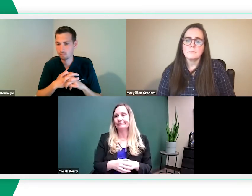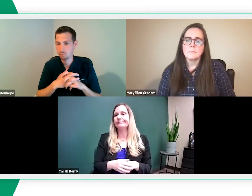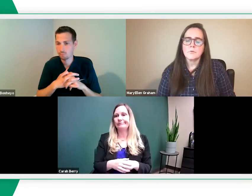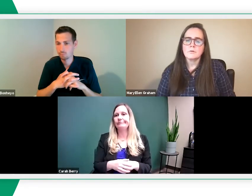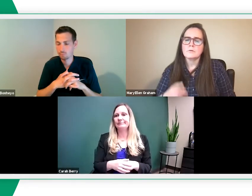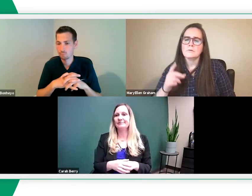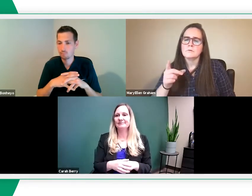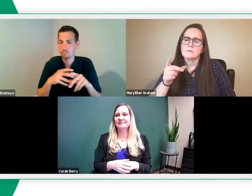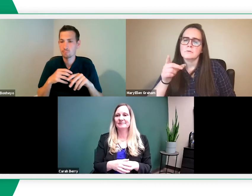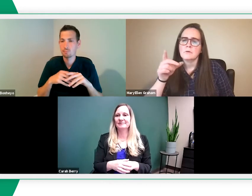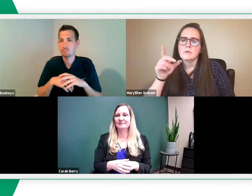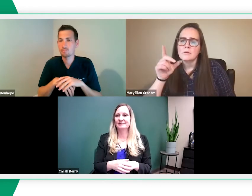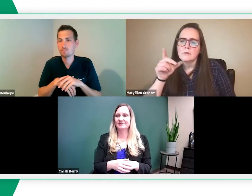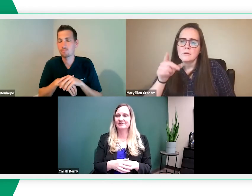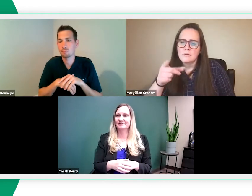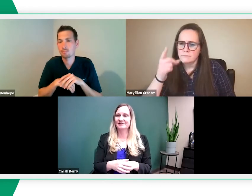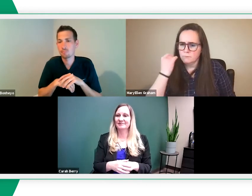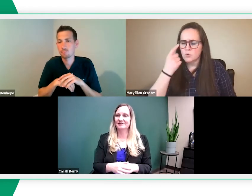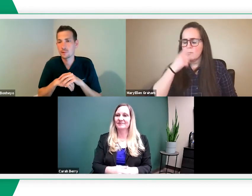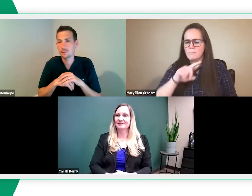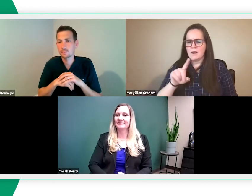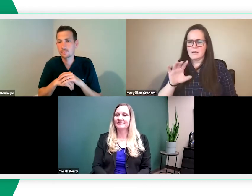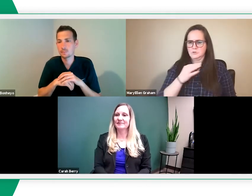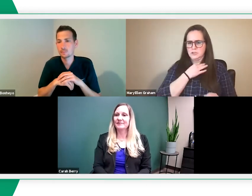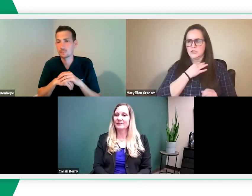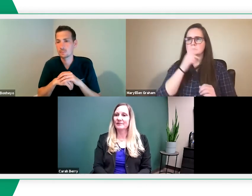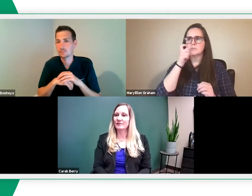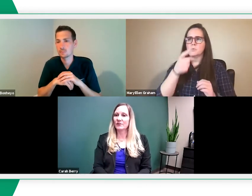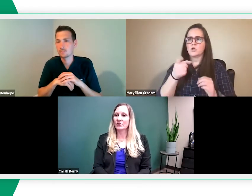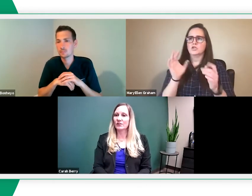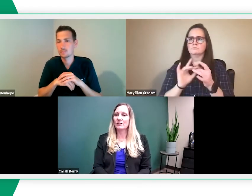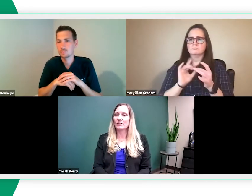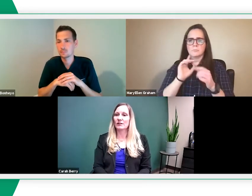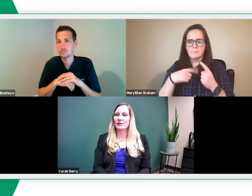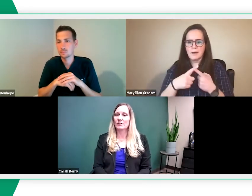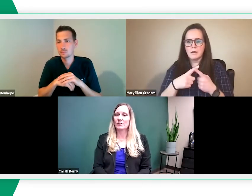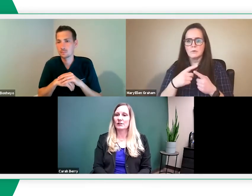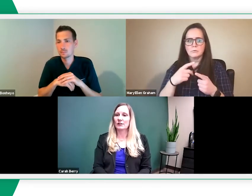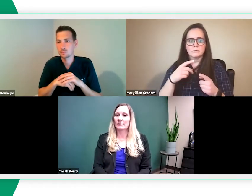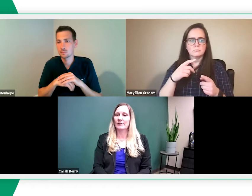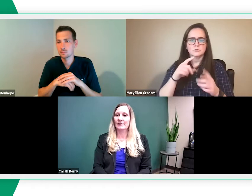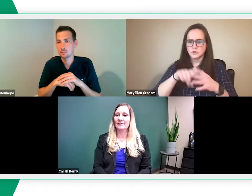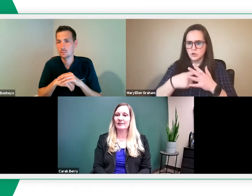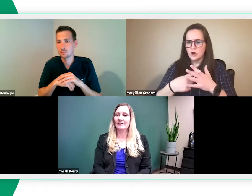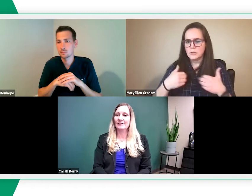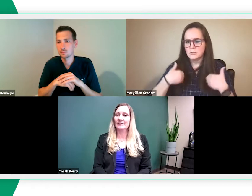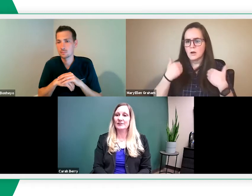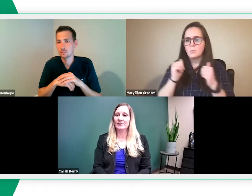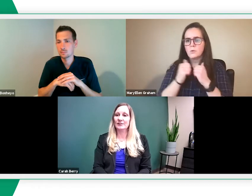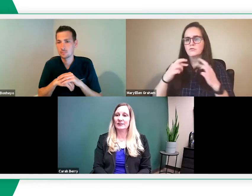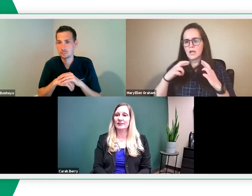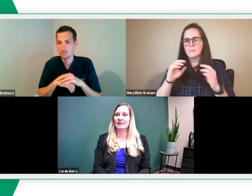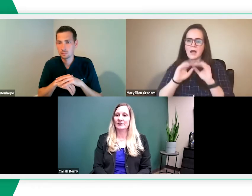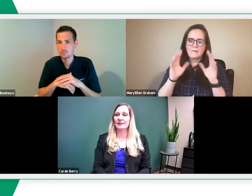If you wait until later, then you're going to have to work harder to get that money for retirement. This is Mary Ellen. Okay, so I'm curious. You were